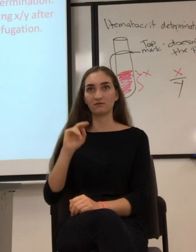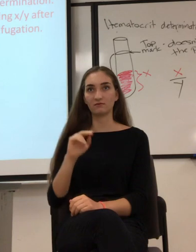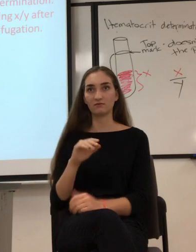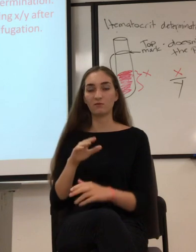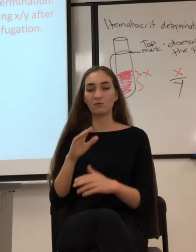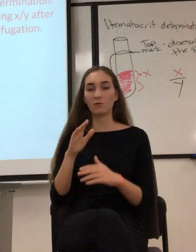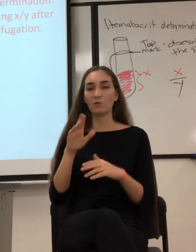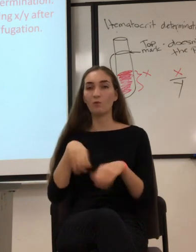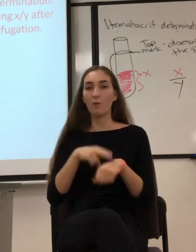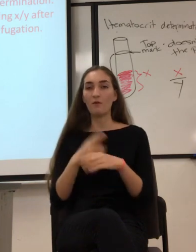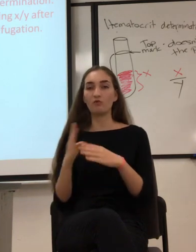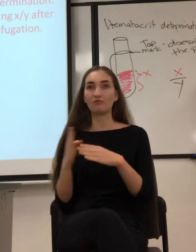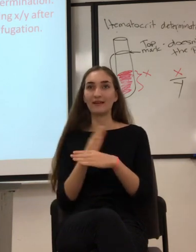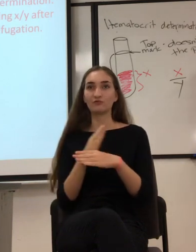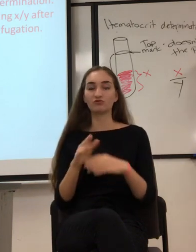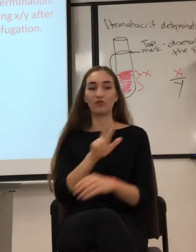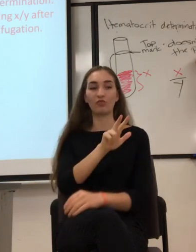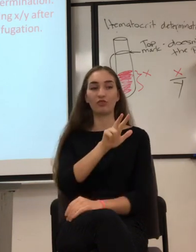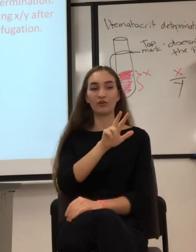54.